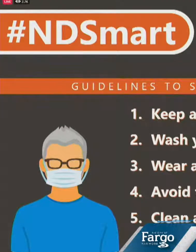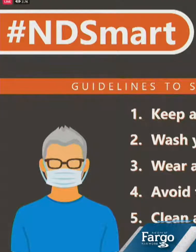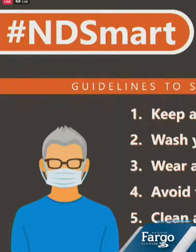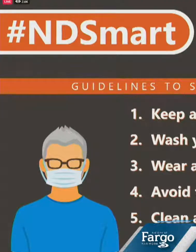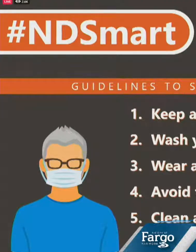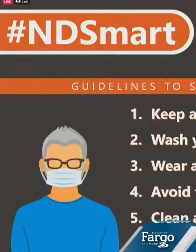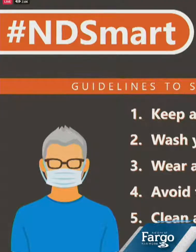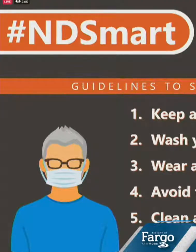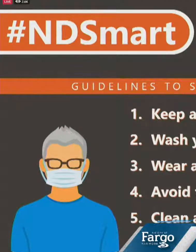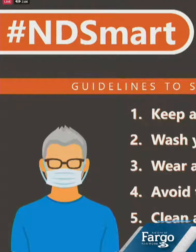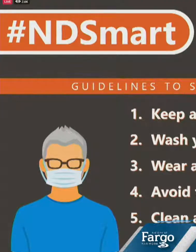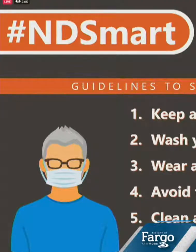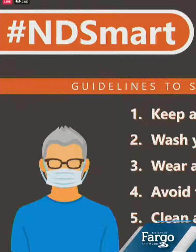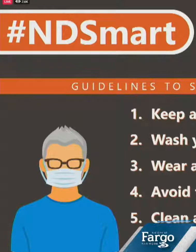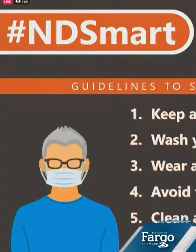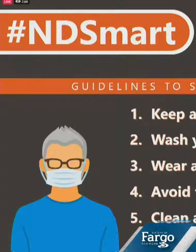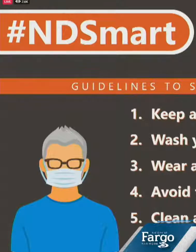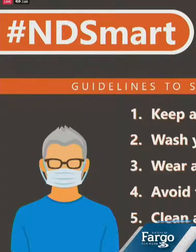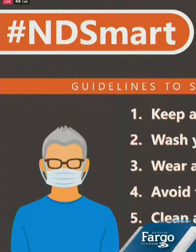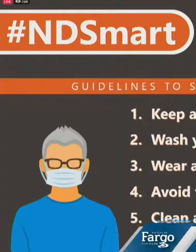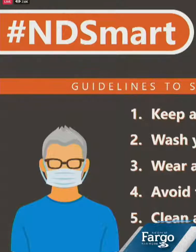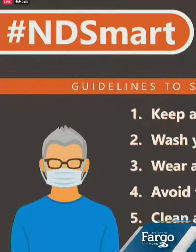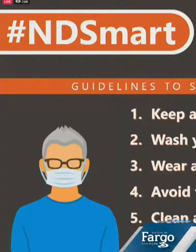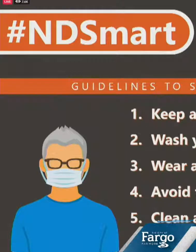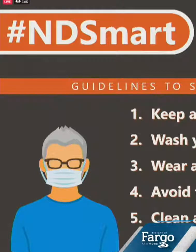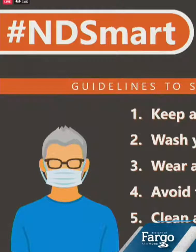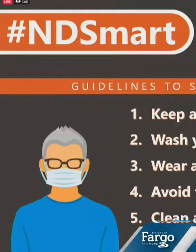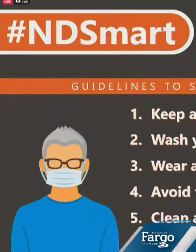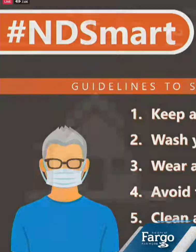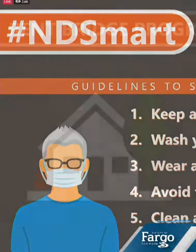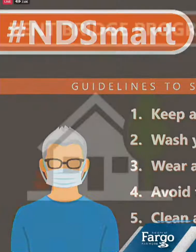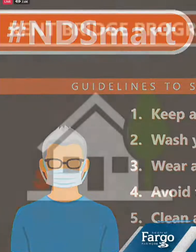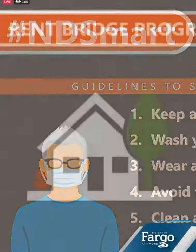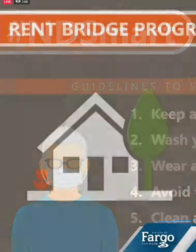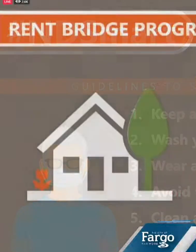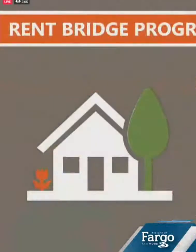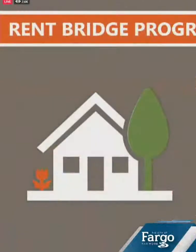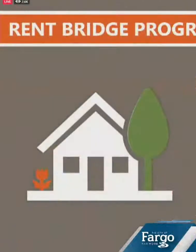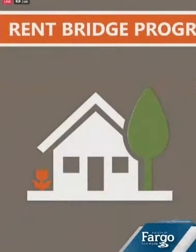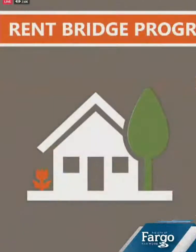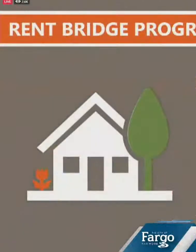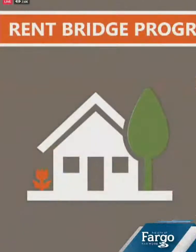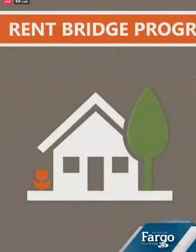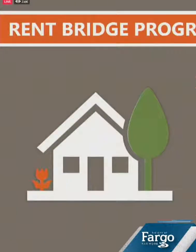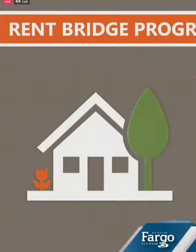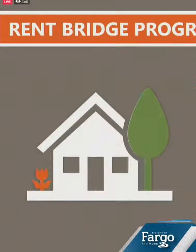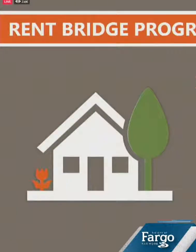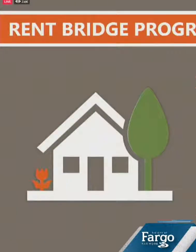Mm-hmm.